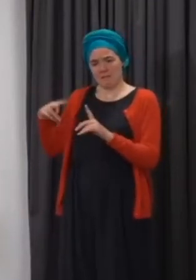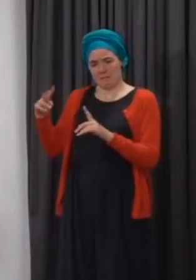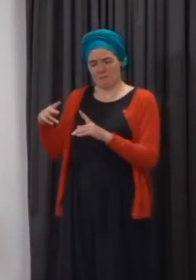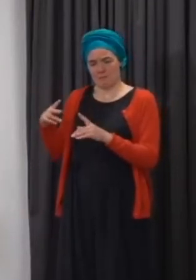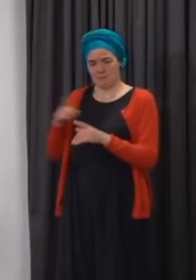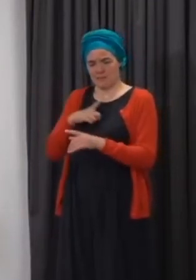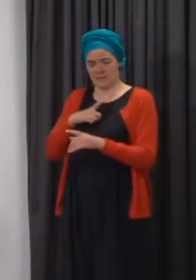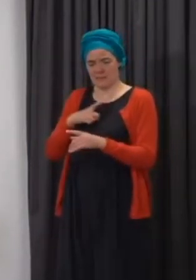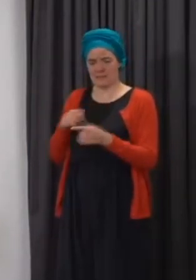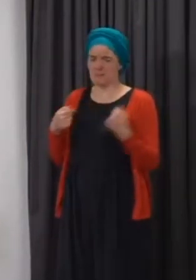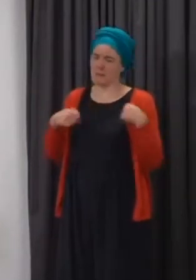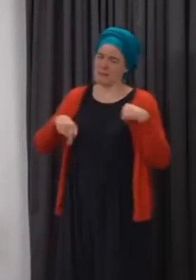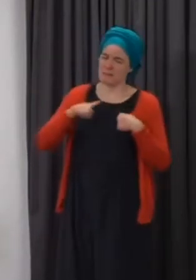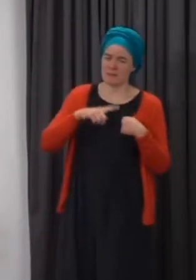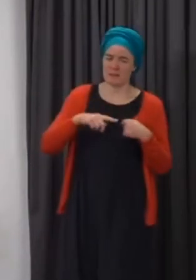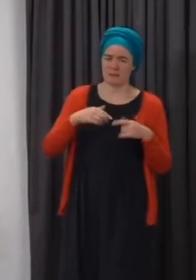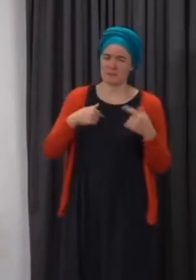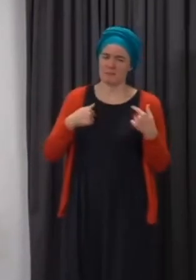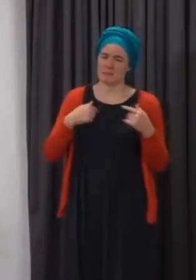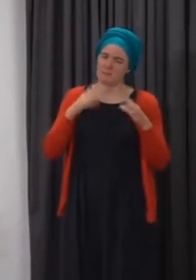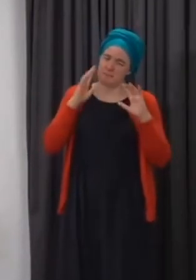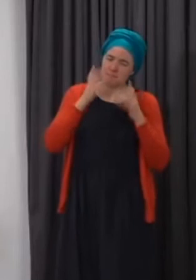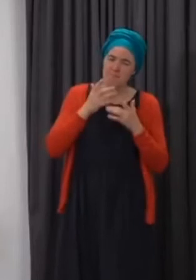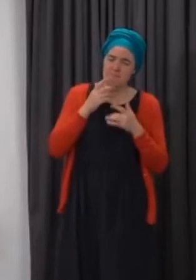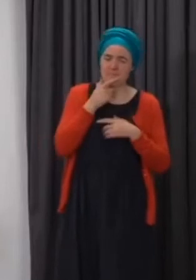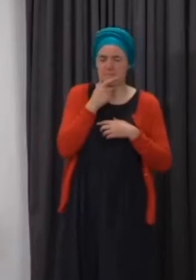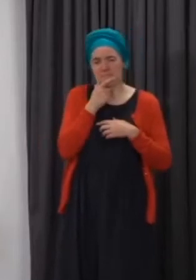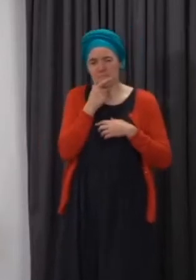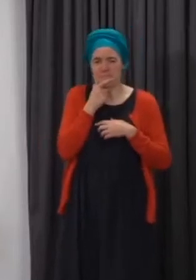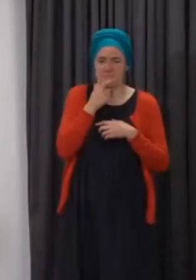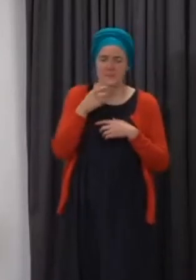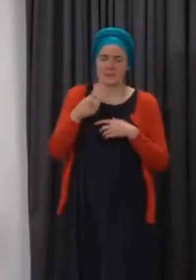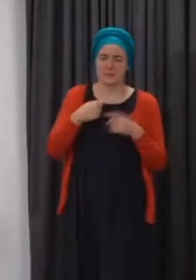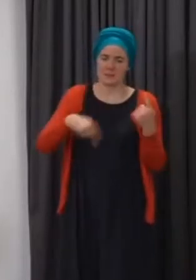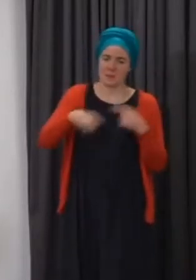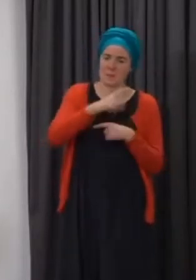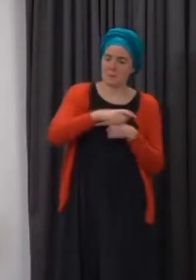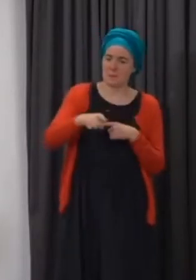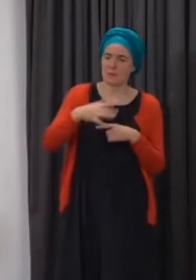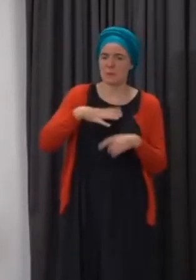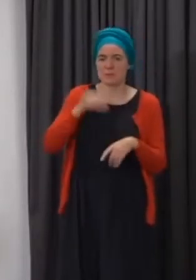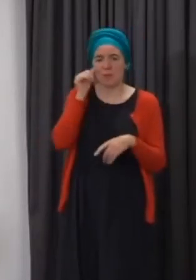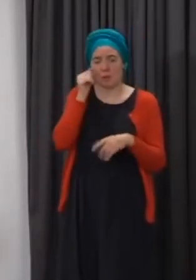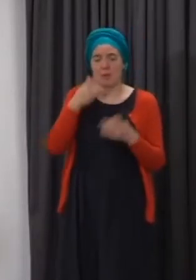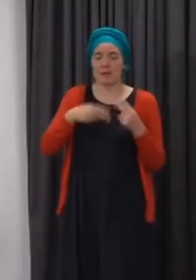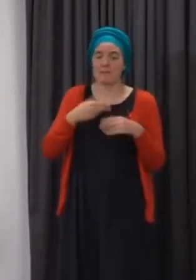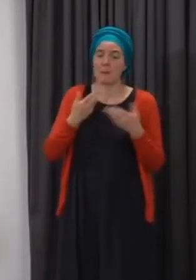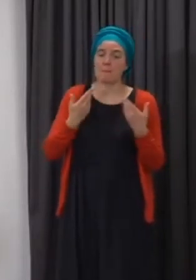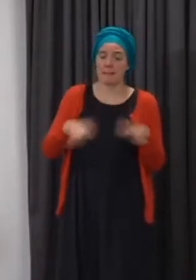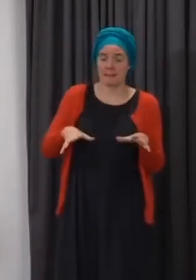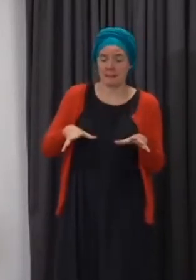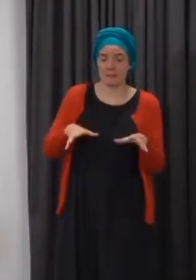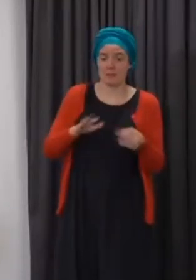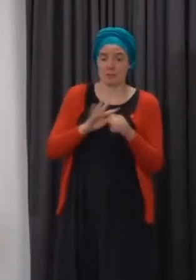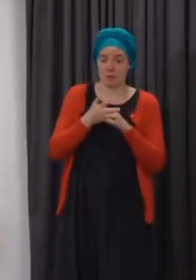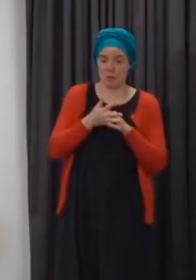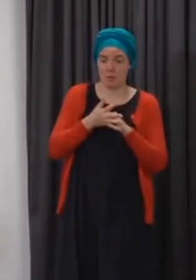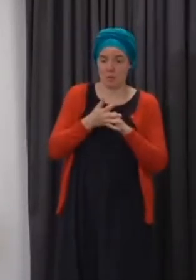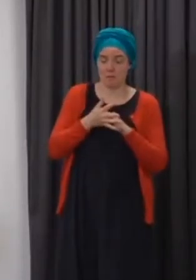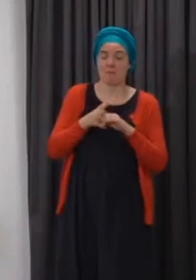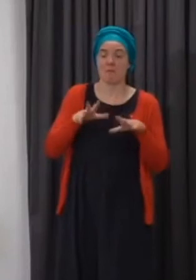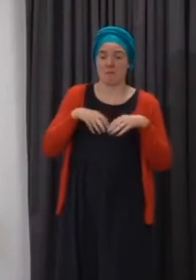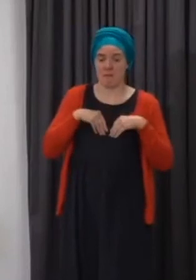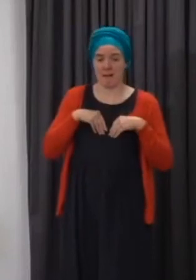be wary of people's wish to understand whether they have had the virus or not, to make sure that they can access reliable tests. And that's